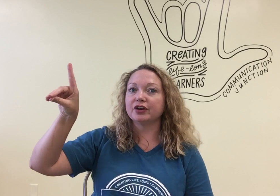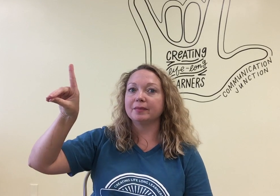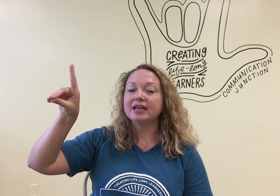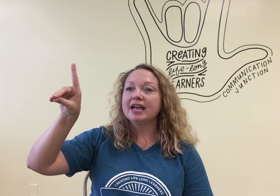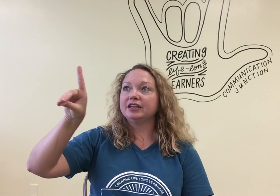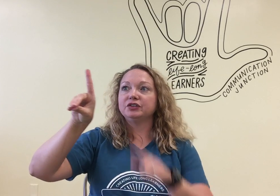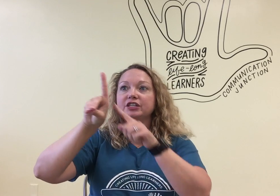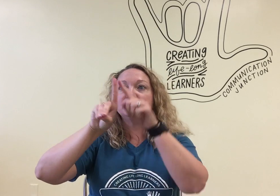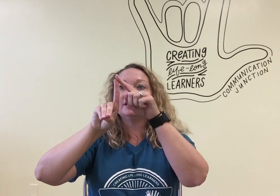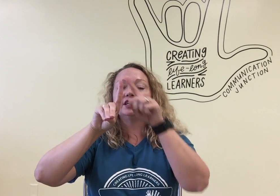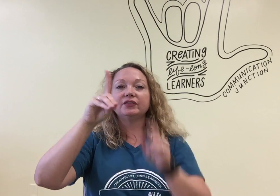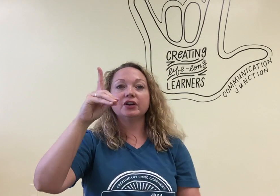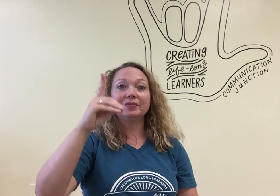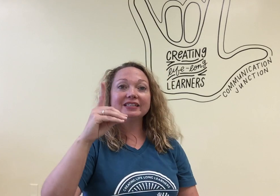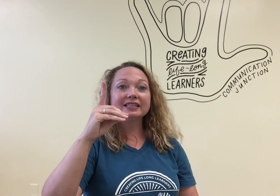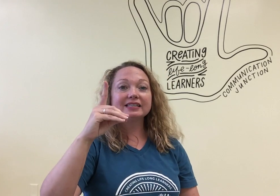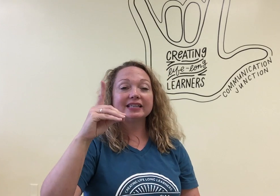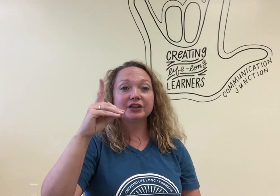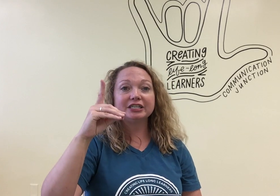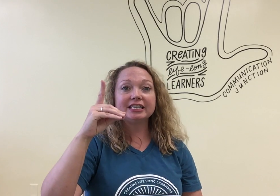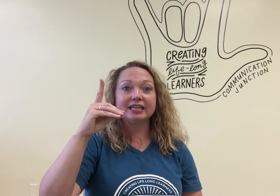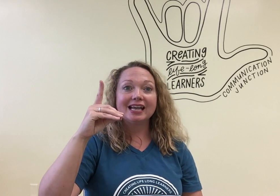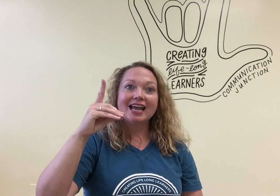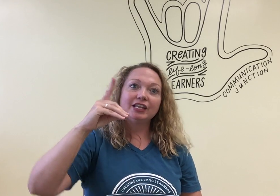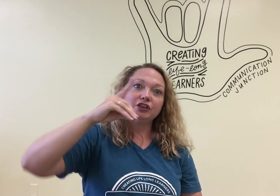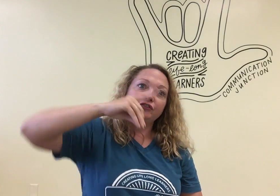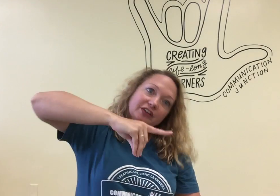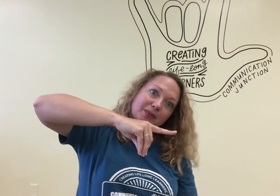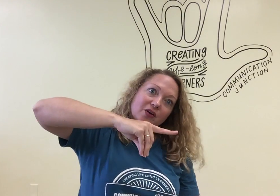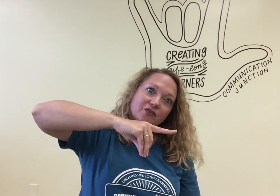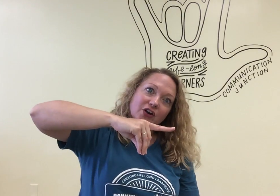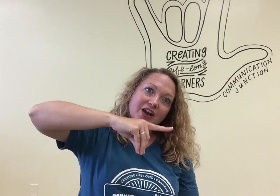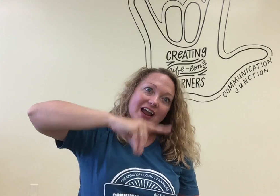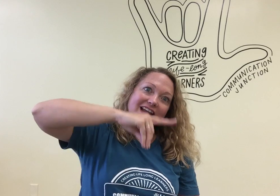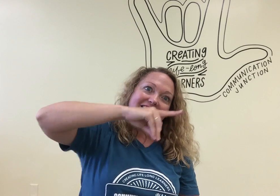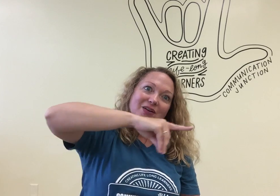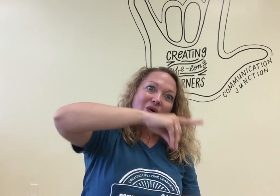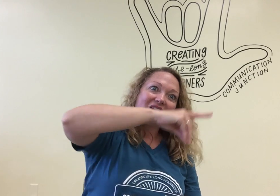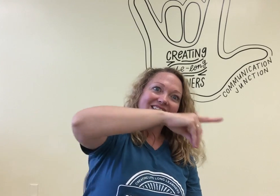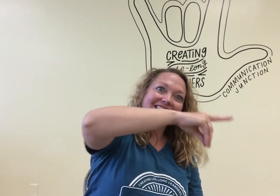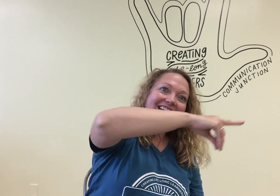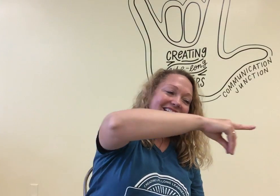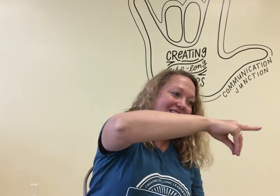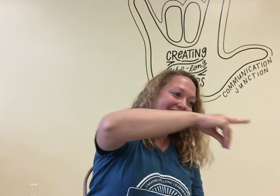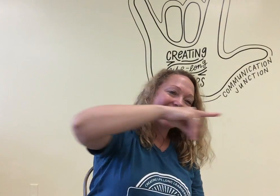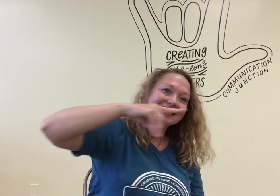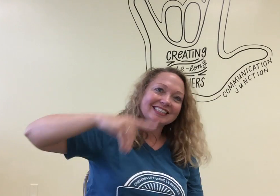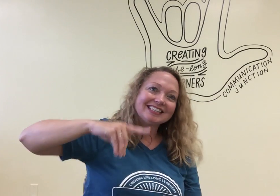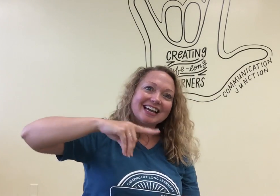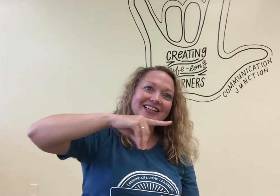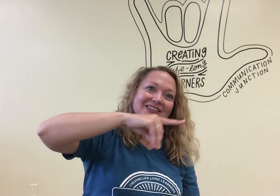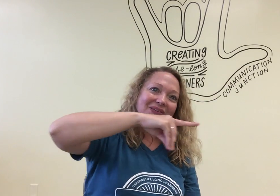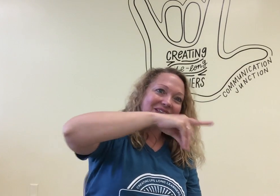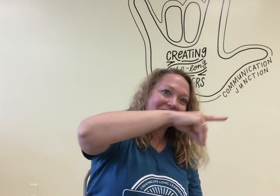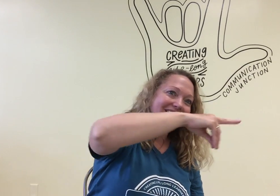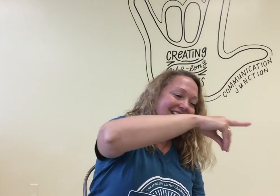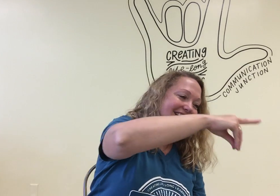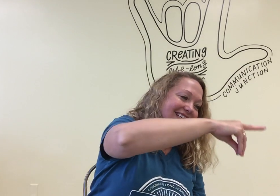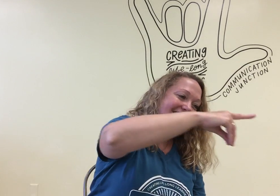thumb, and you stick your index finger up. This is the letter D, and then you flip it over, and then it walks. And you can kind of see the dinosaur. Do you see it? If